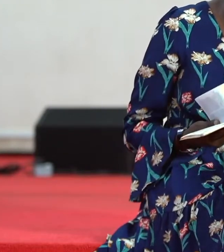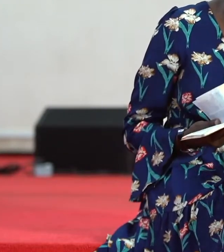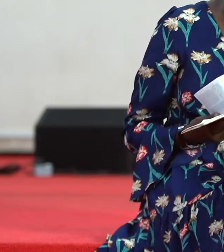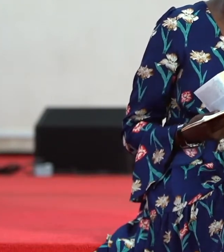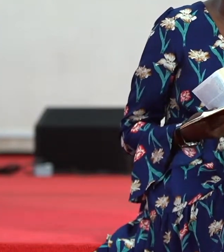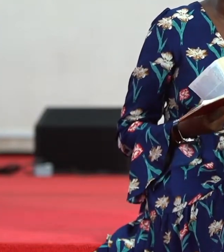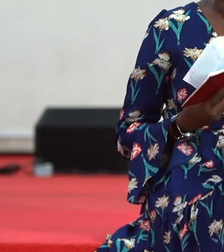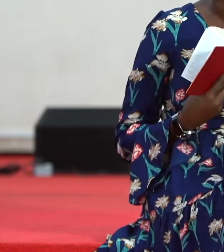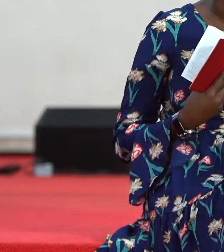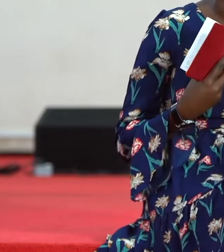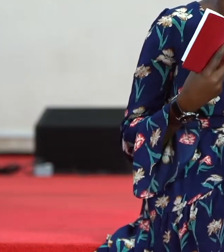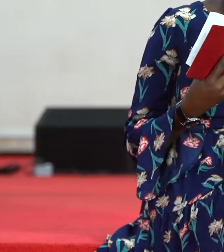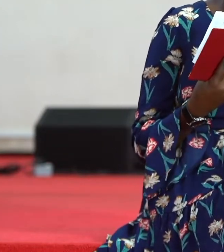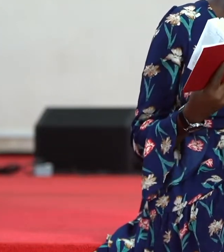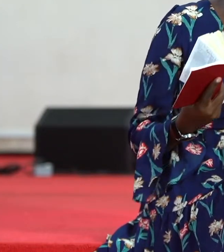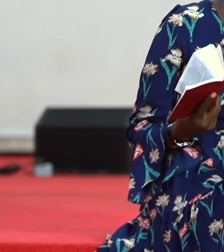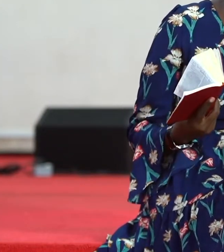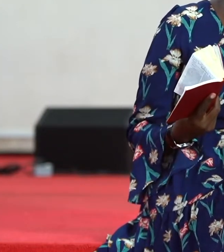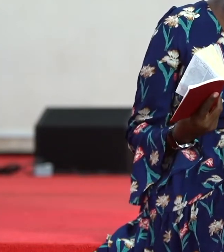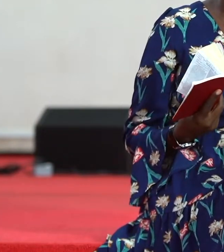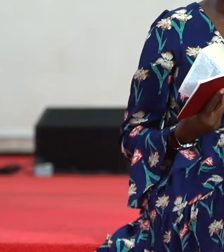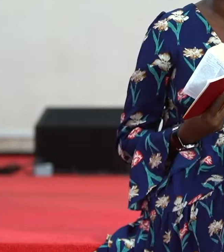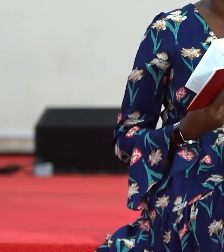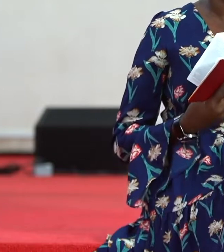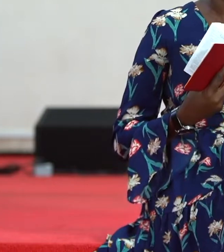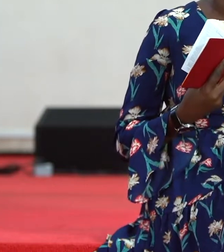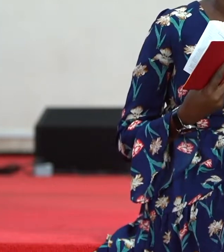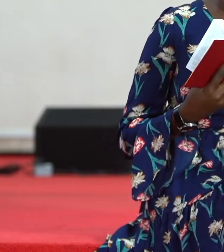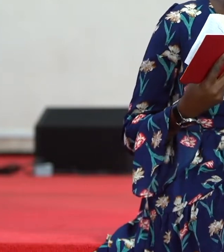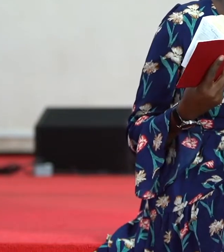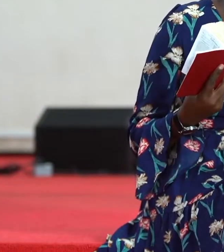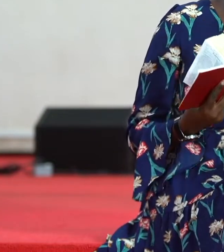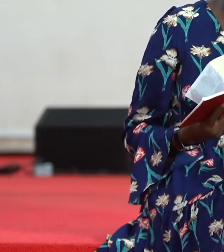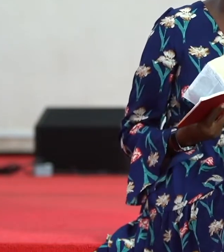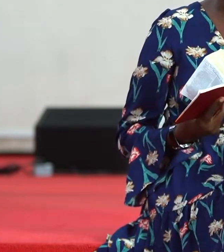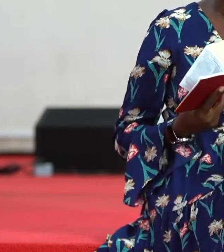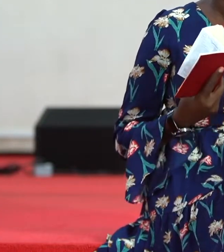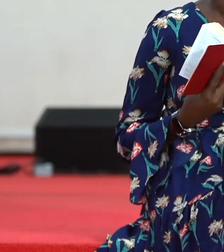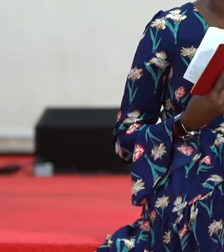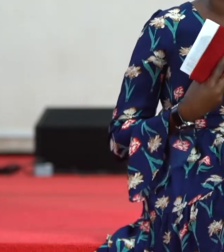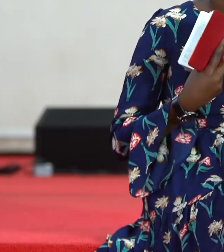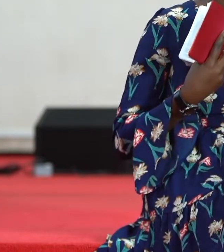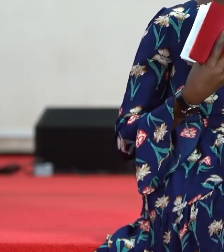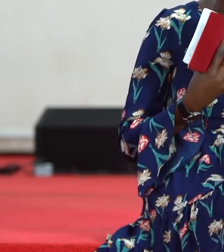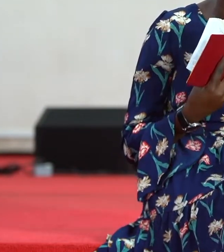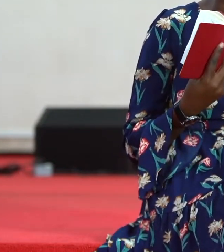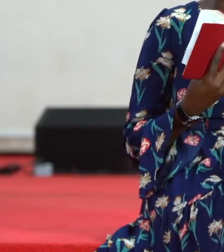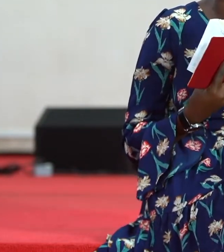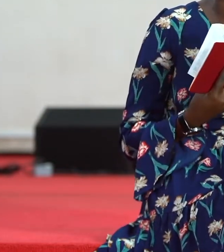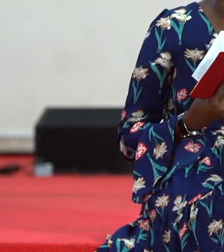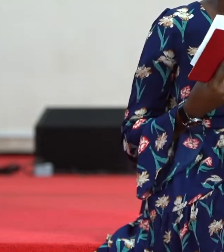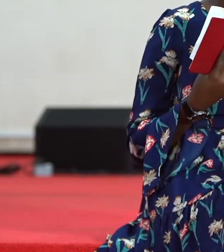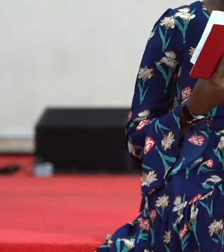of God. All of us belong to families, and we love our families. Some of us love